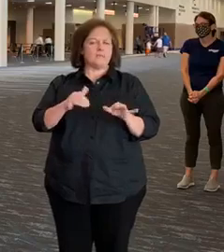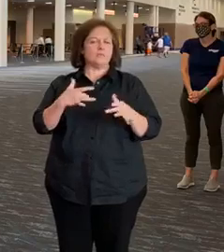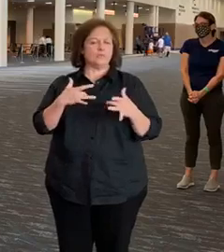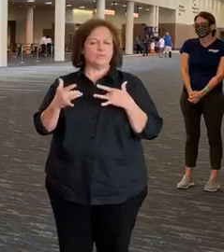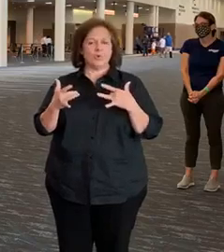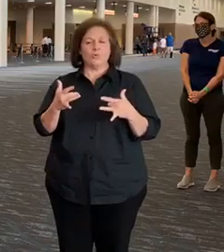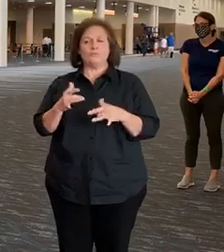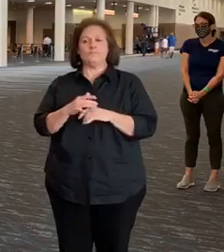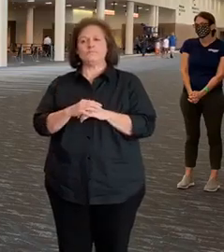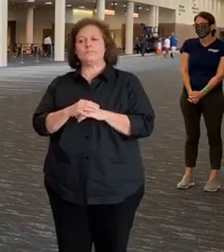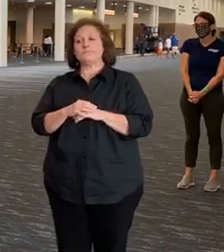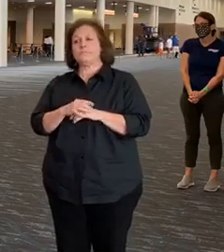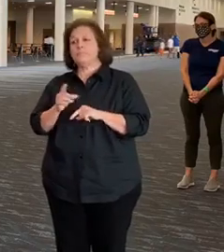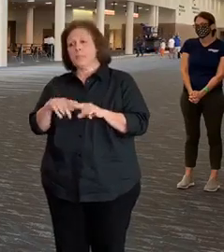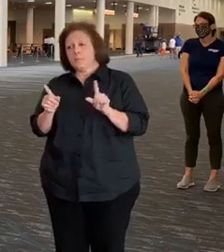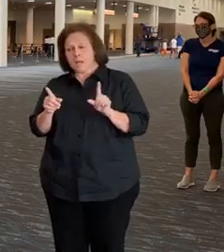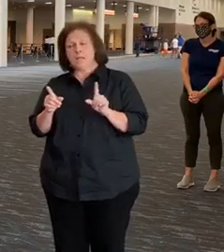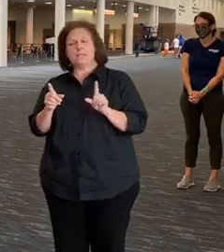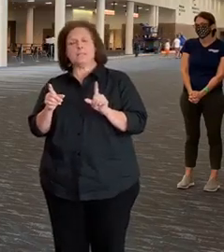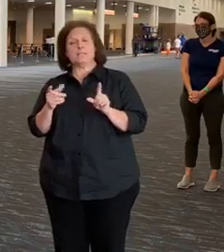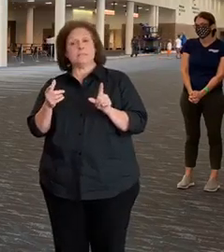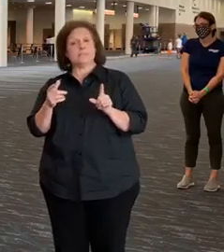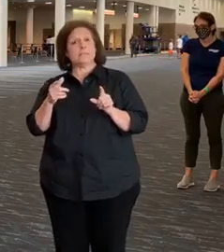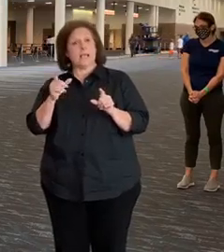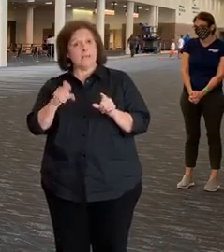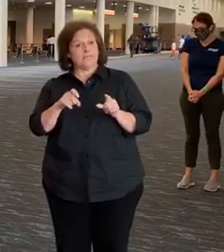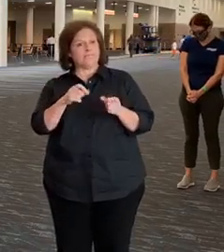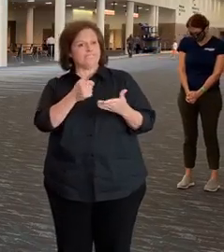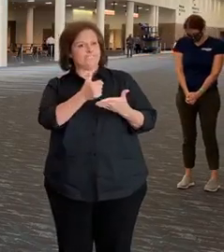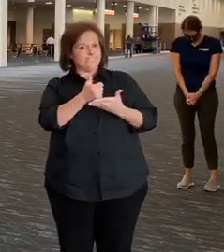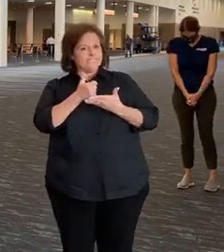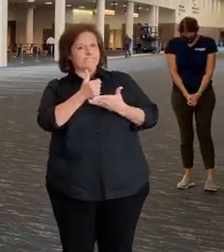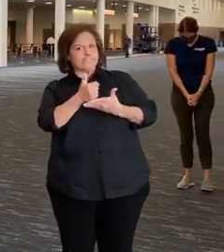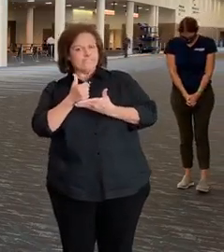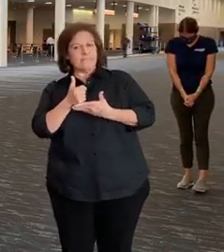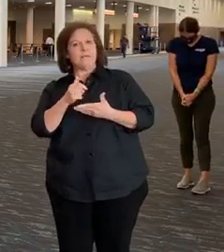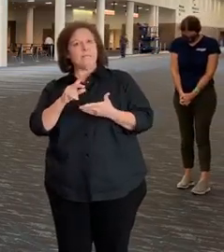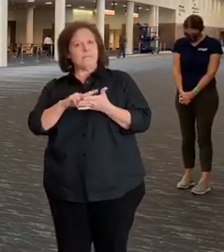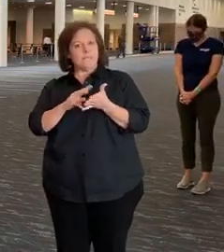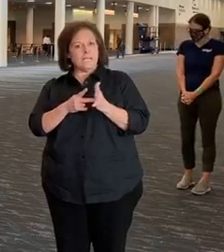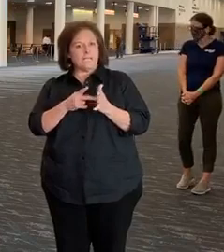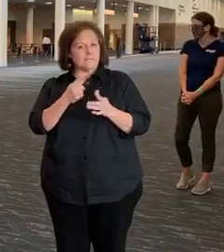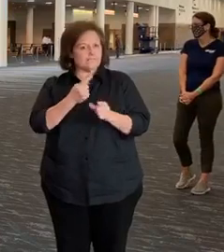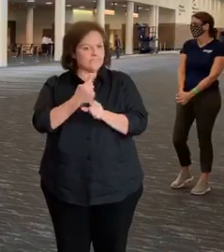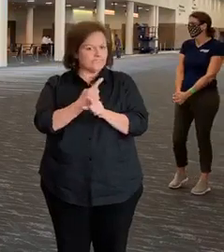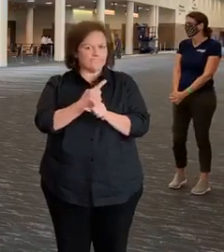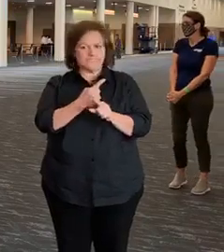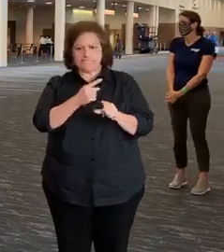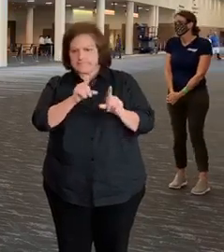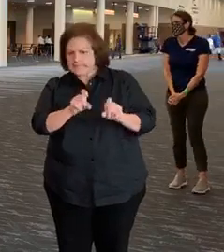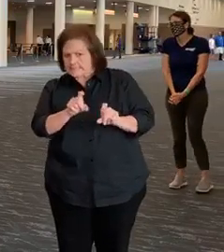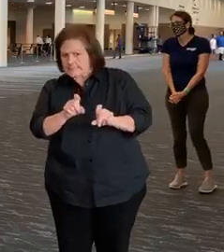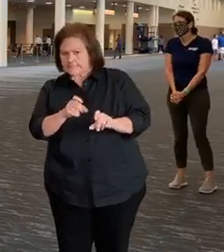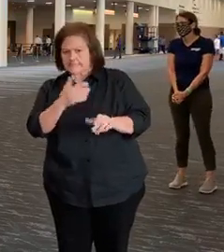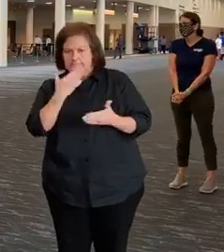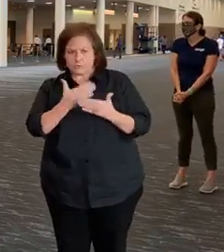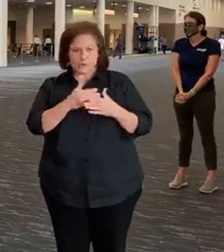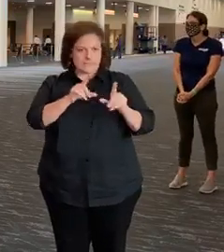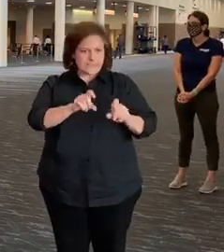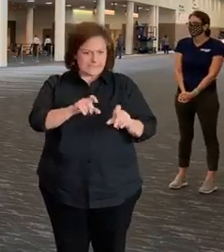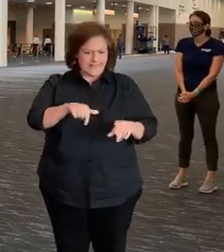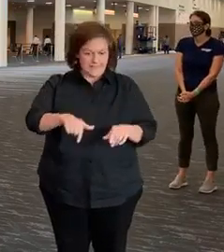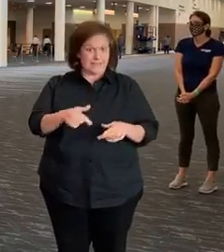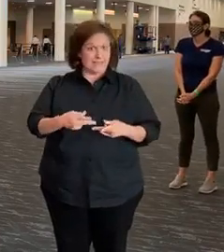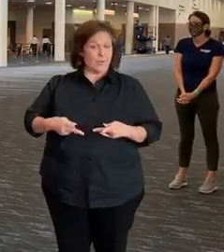concern, but we meet the concern with resources, and that means adequate testing set up here at this